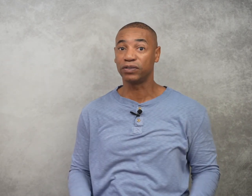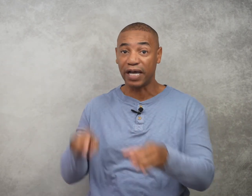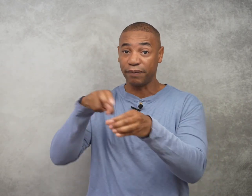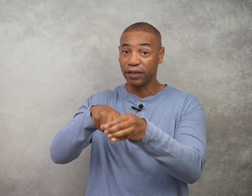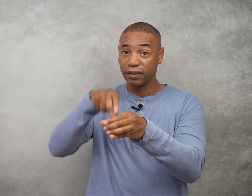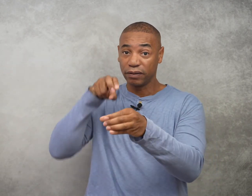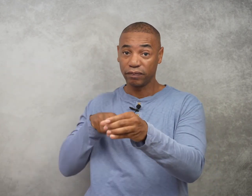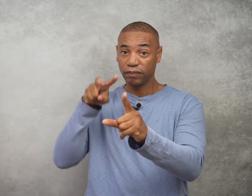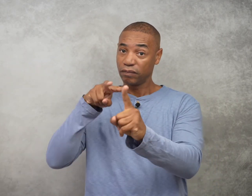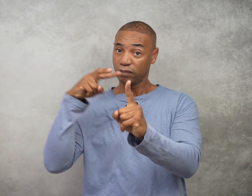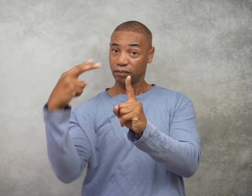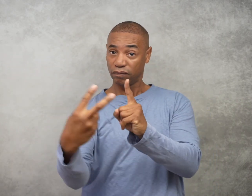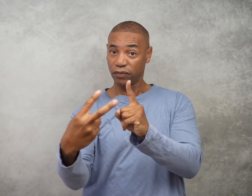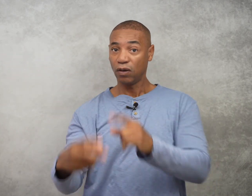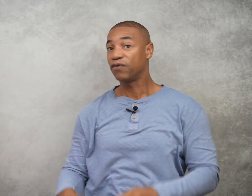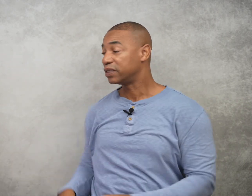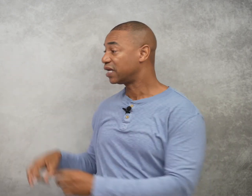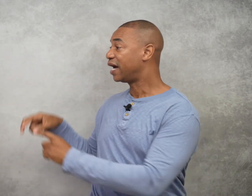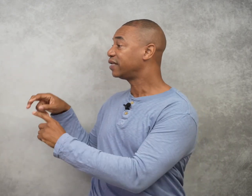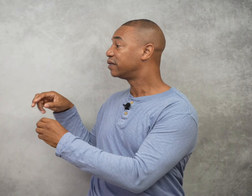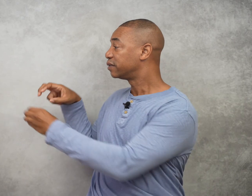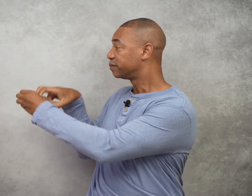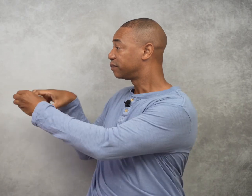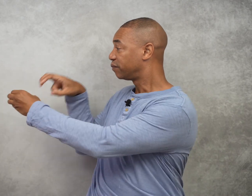time. From the side.